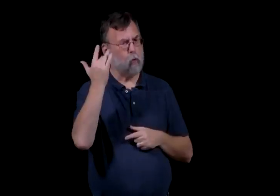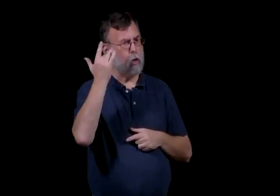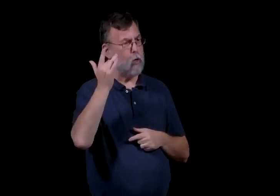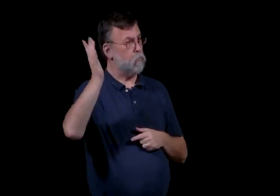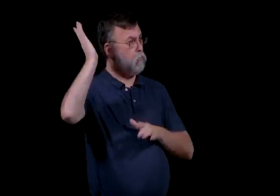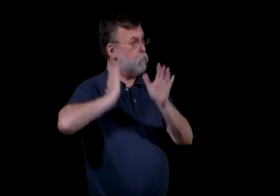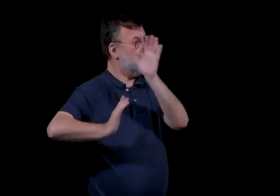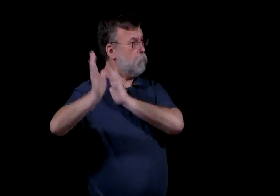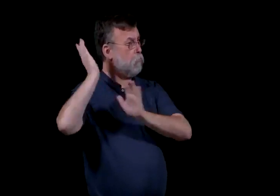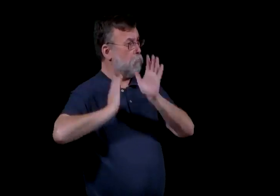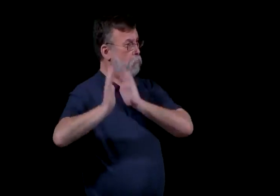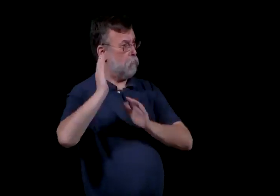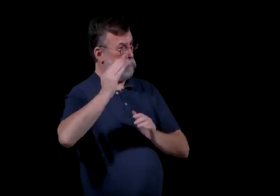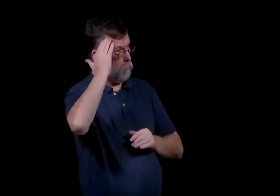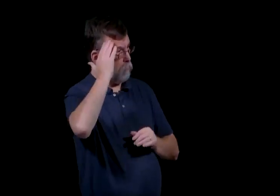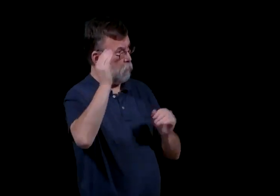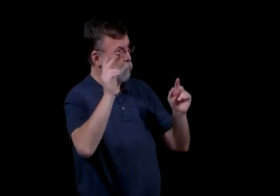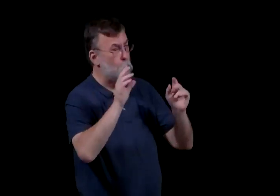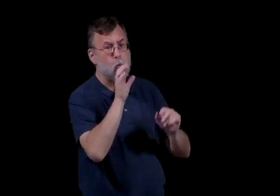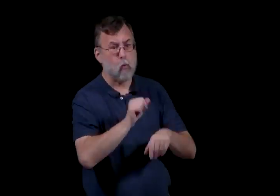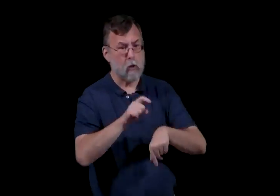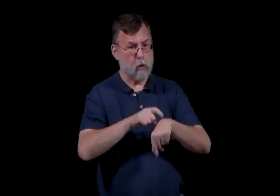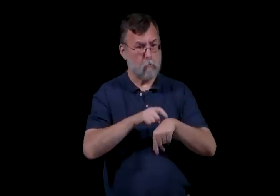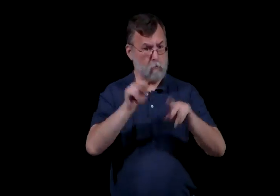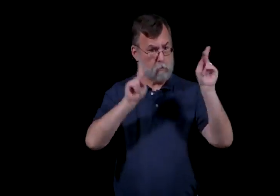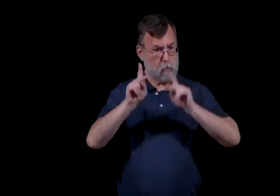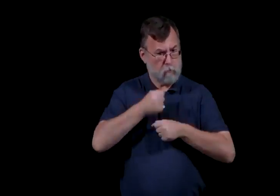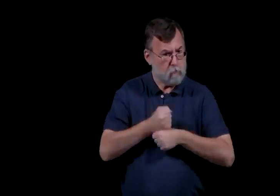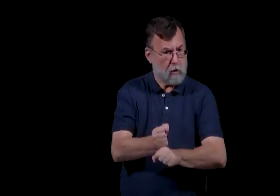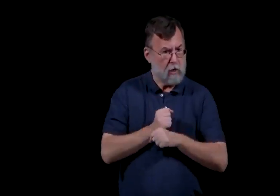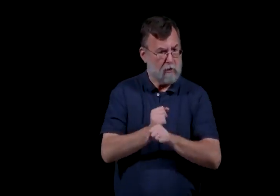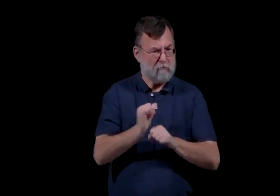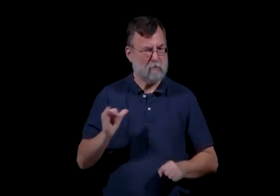that? A long time ago, when they didn't have the stuff we have today,